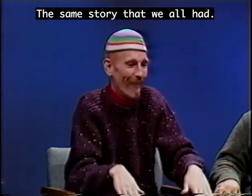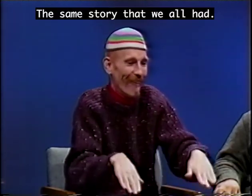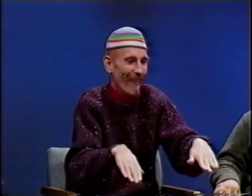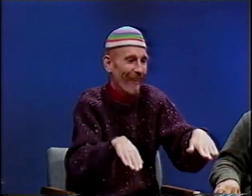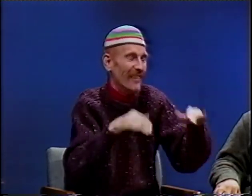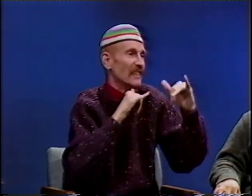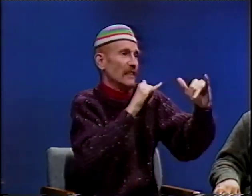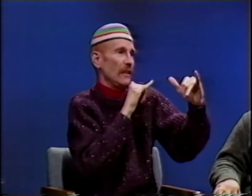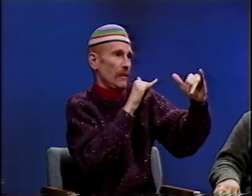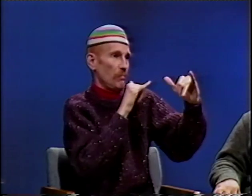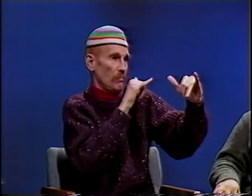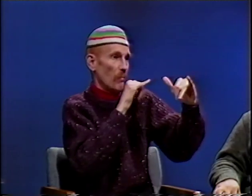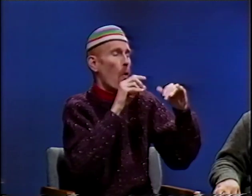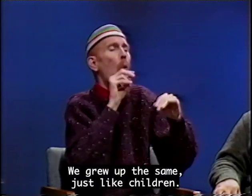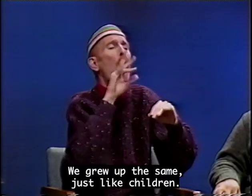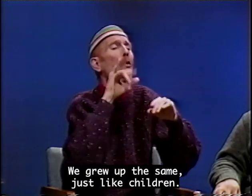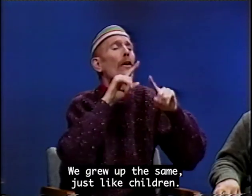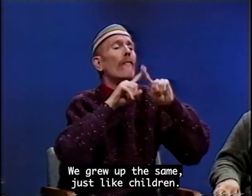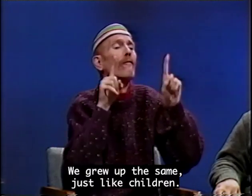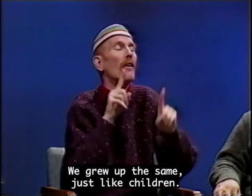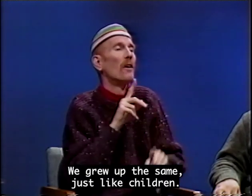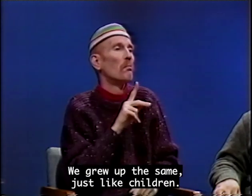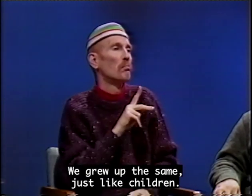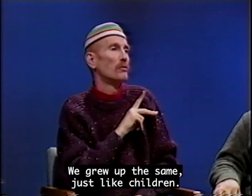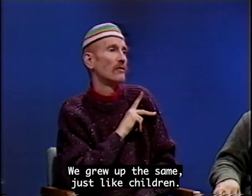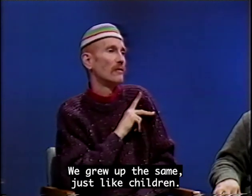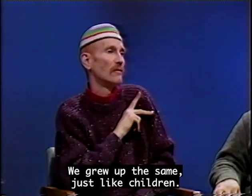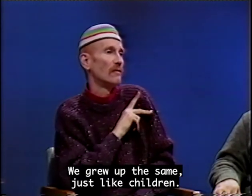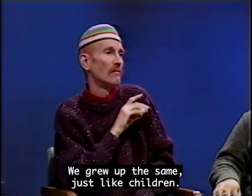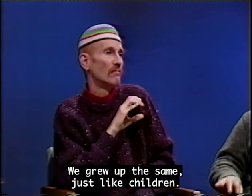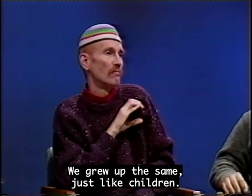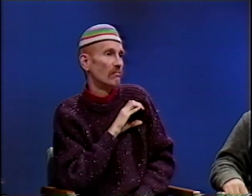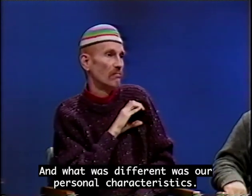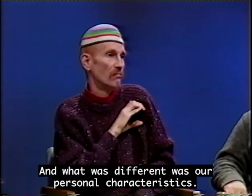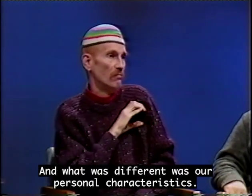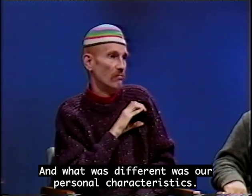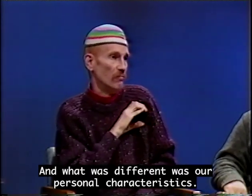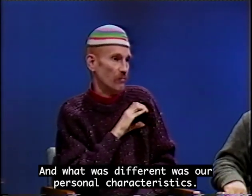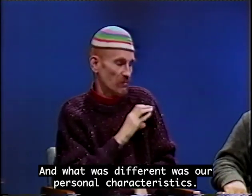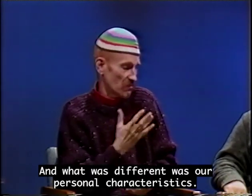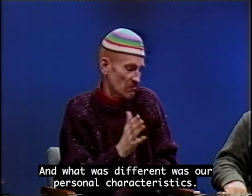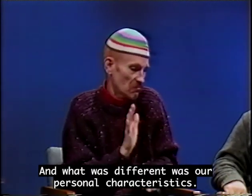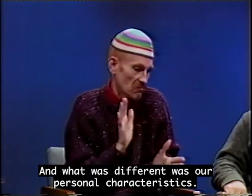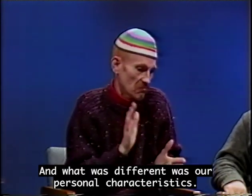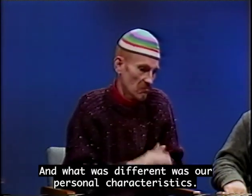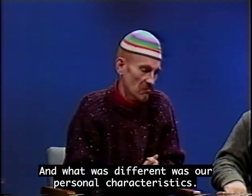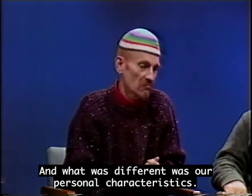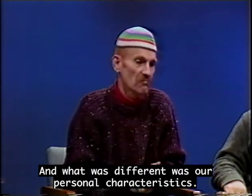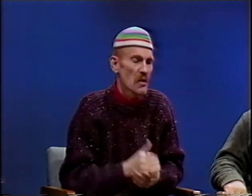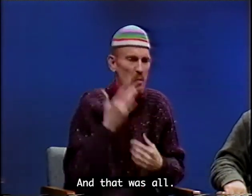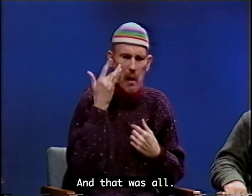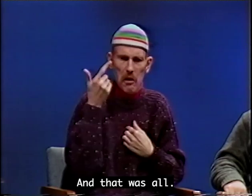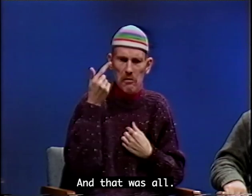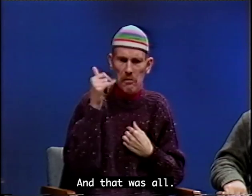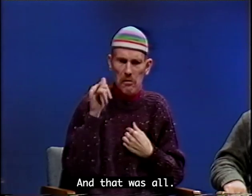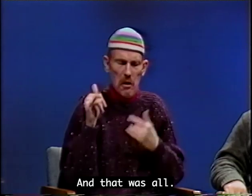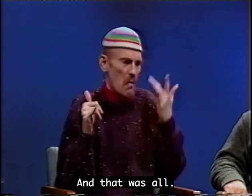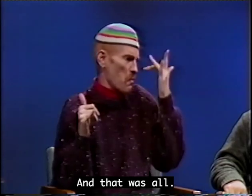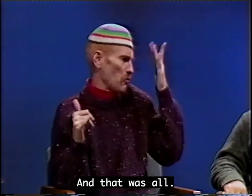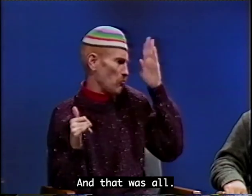had. We grew up the same, just like children. And what was different was our personal characteristics, and that was all.